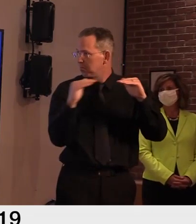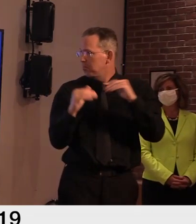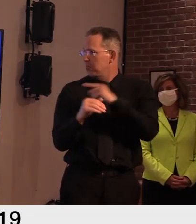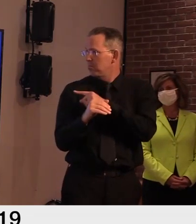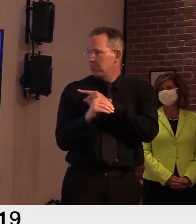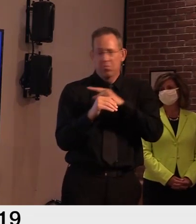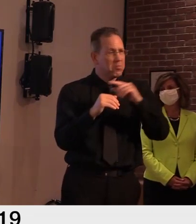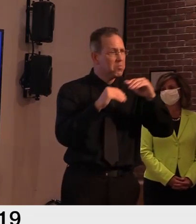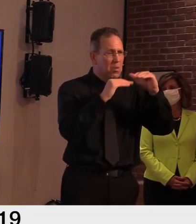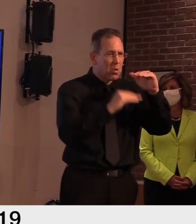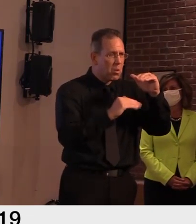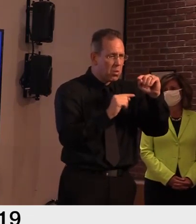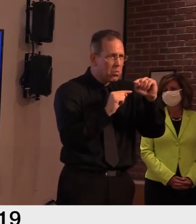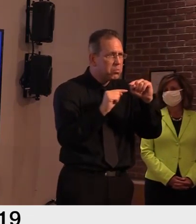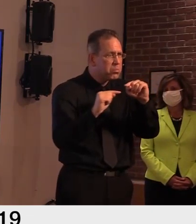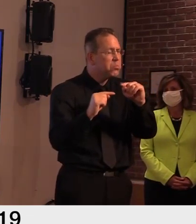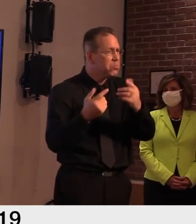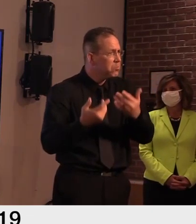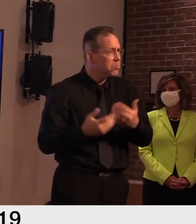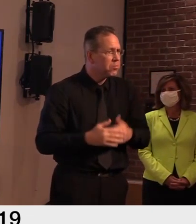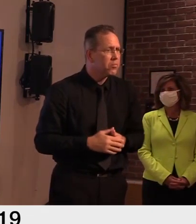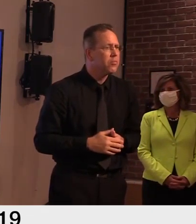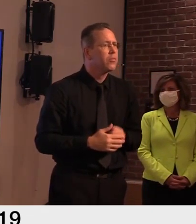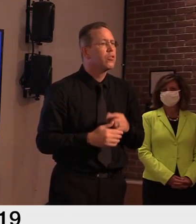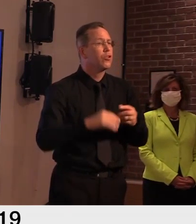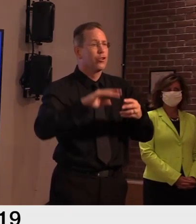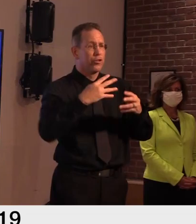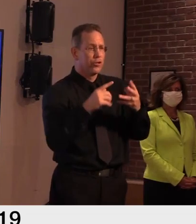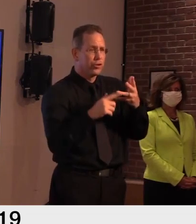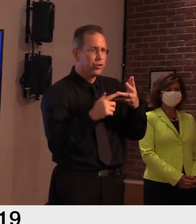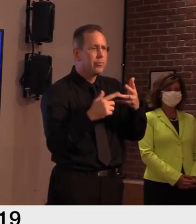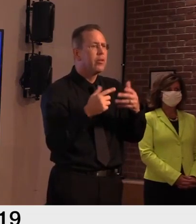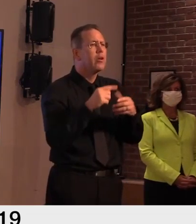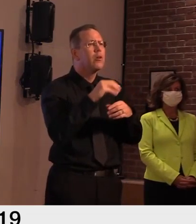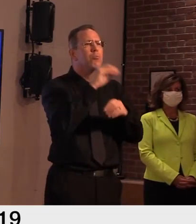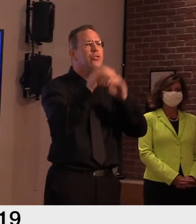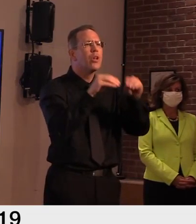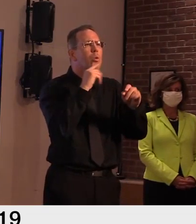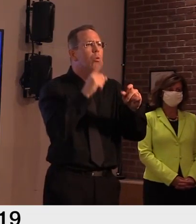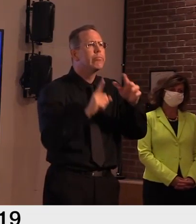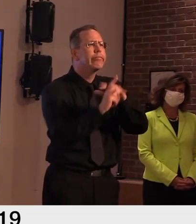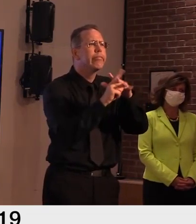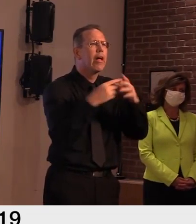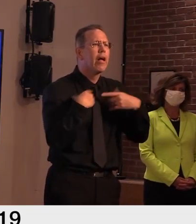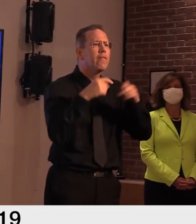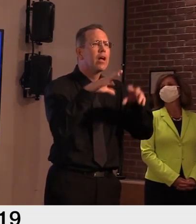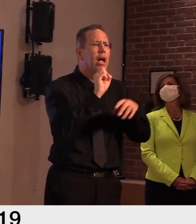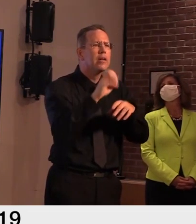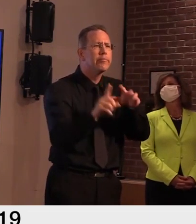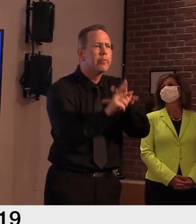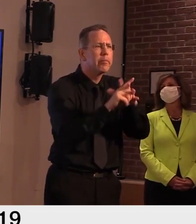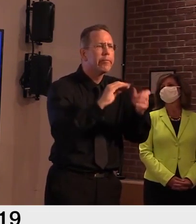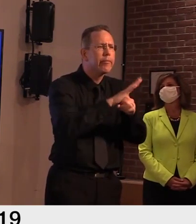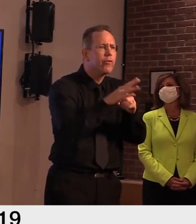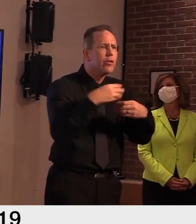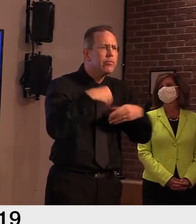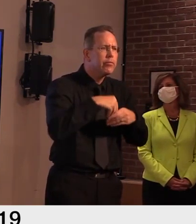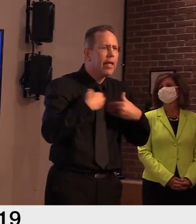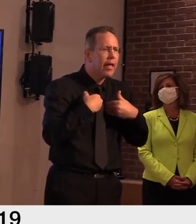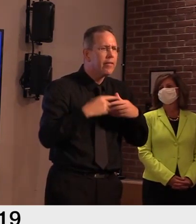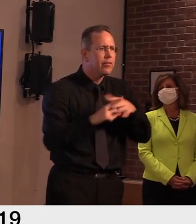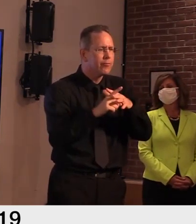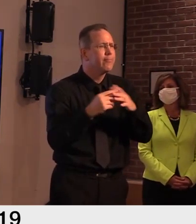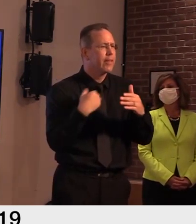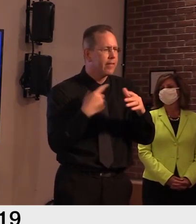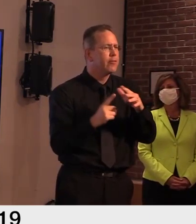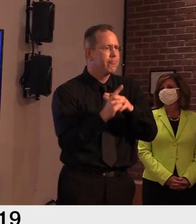and the 7-day averages continue to decrease throughout the week. Again, a very positive trend and very different from our threshold of sustained